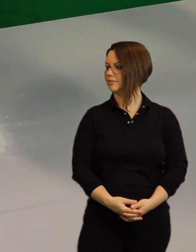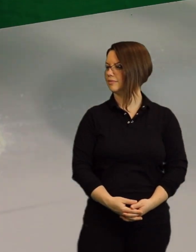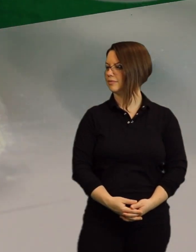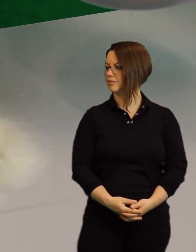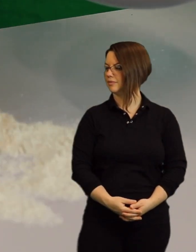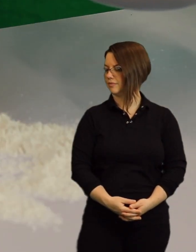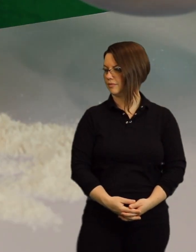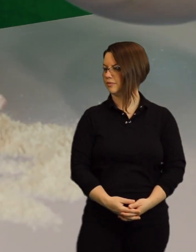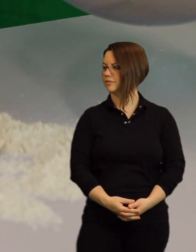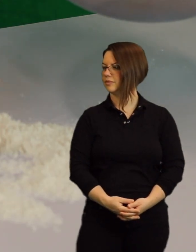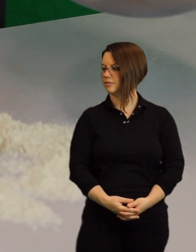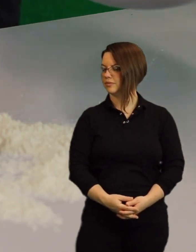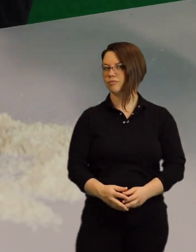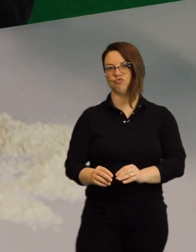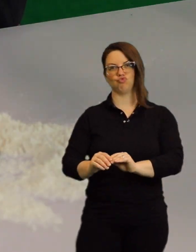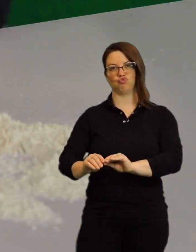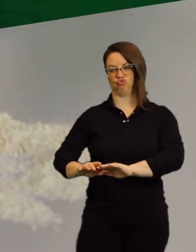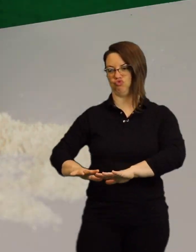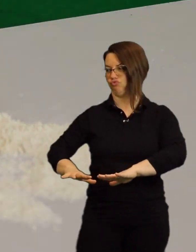There.